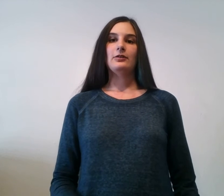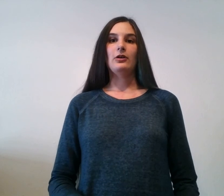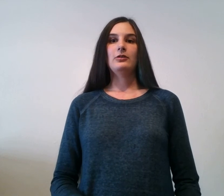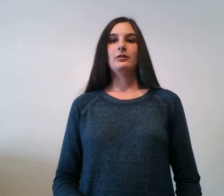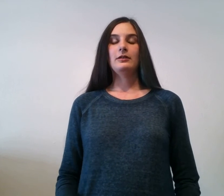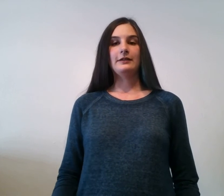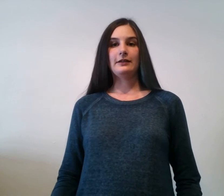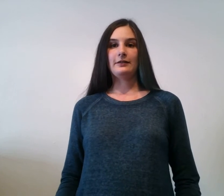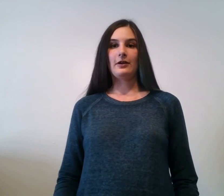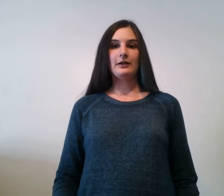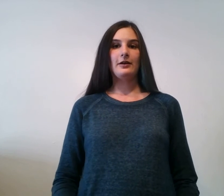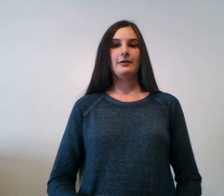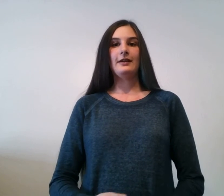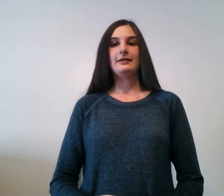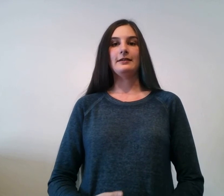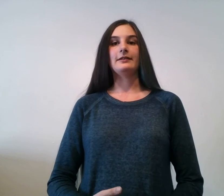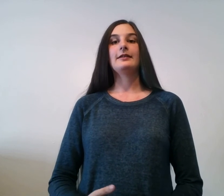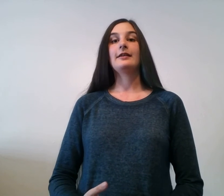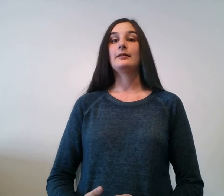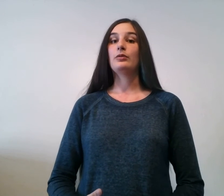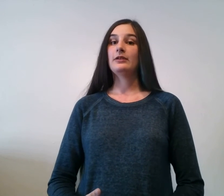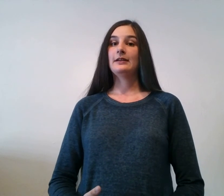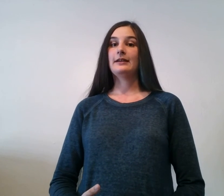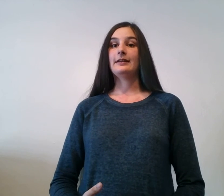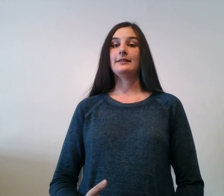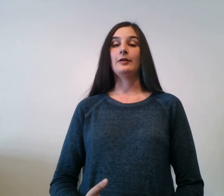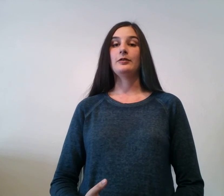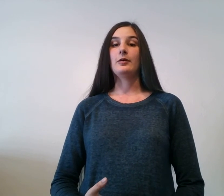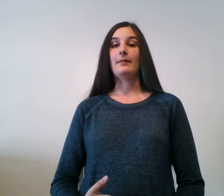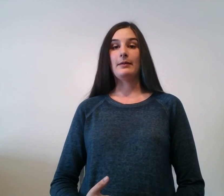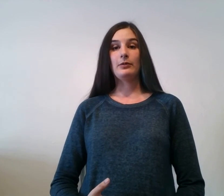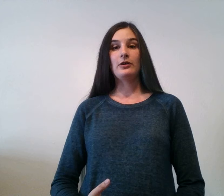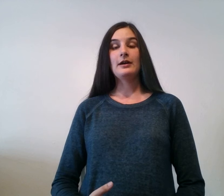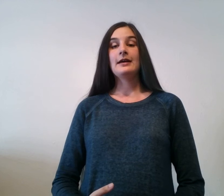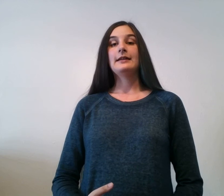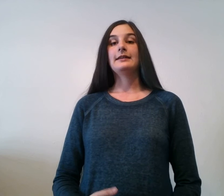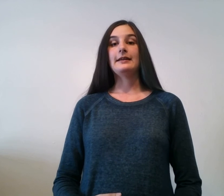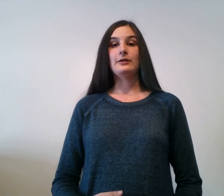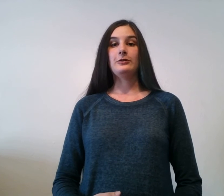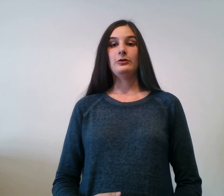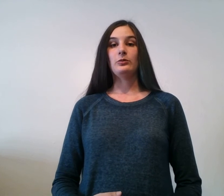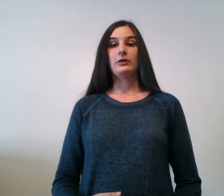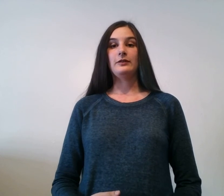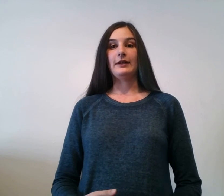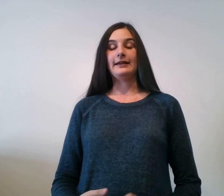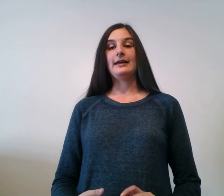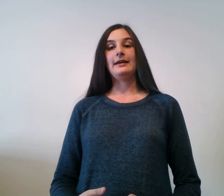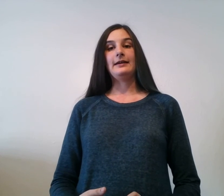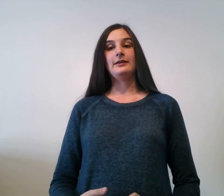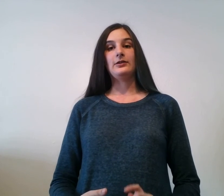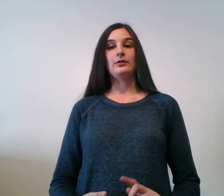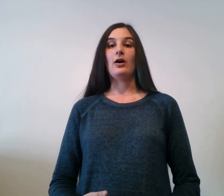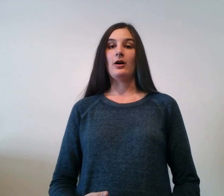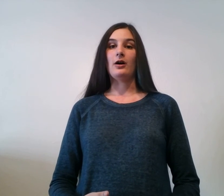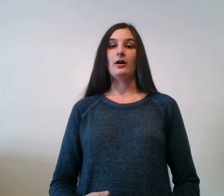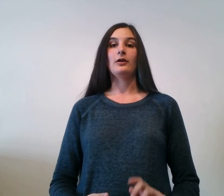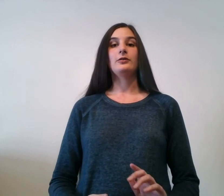So, let's get started on our sentences. Now, it's important in ASL to remember that they don't use words like is, are,